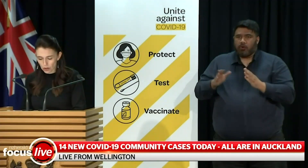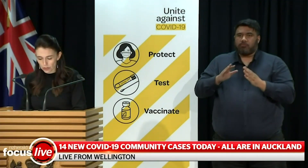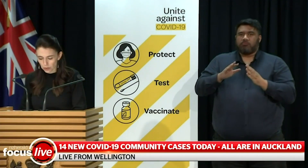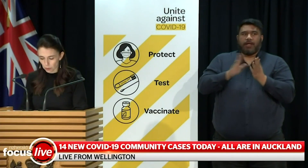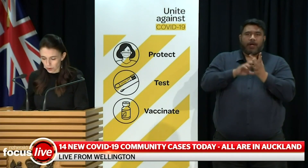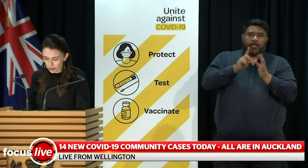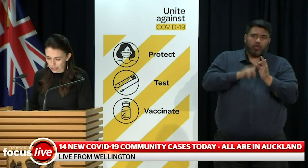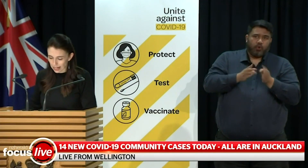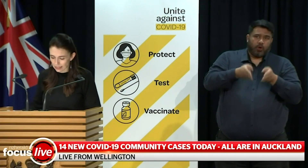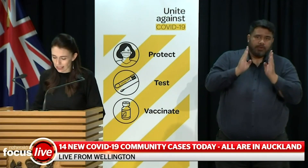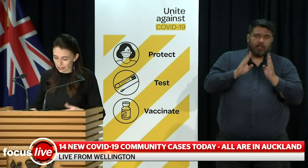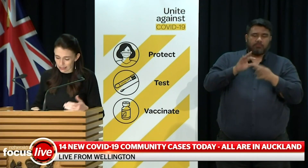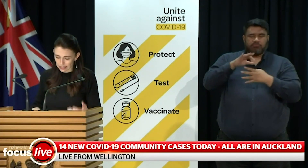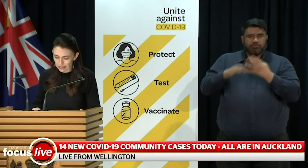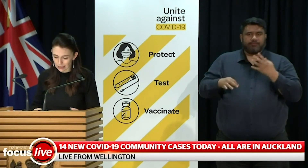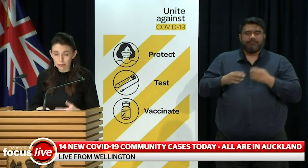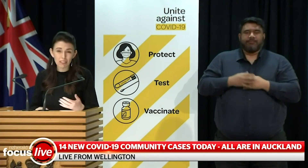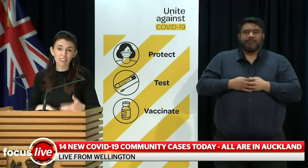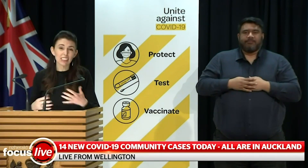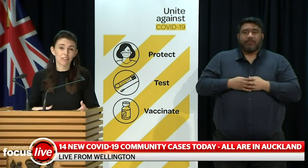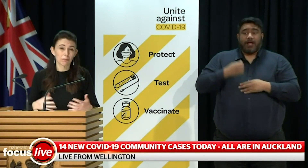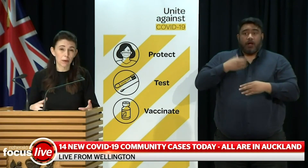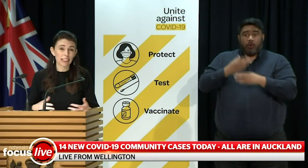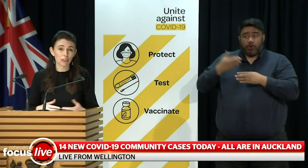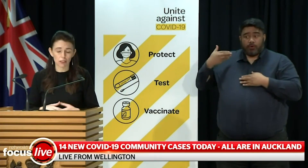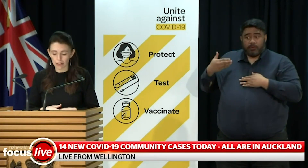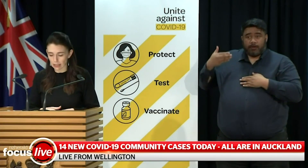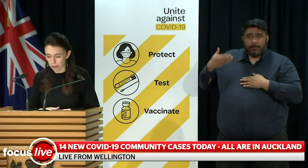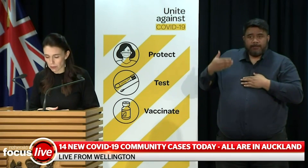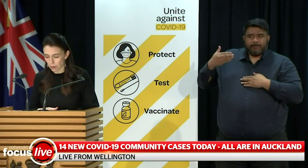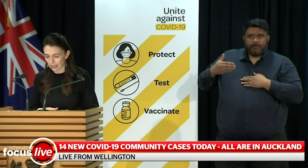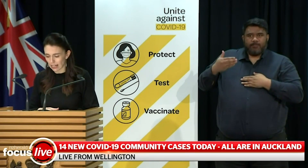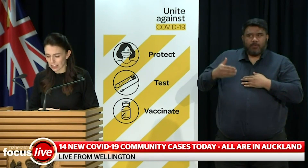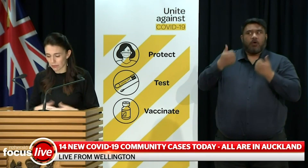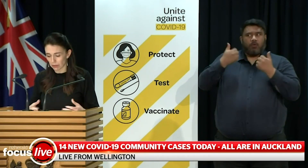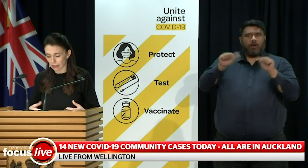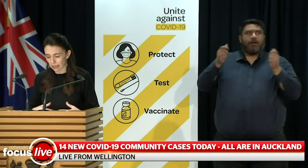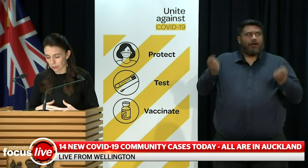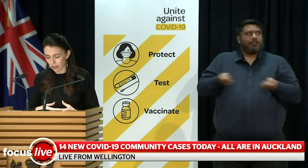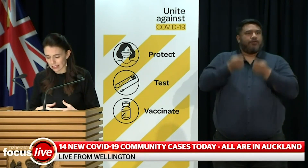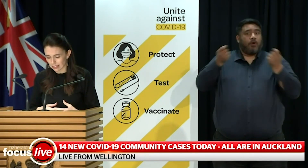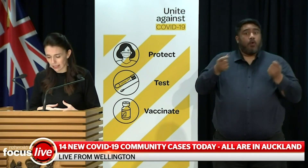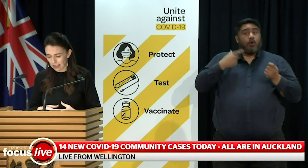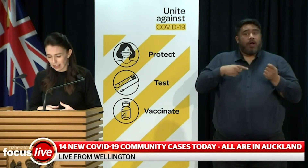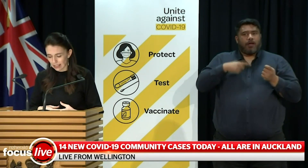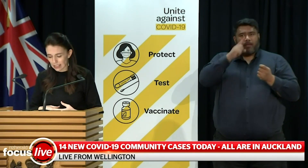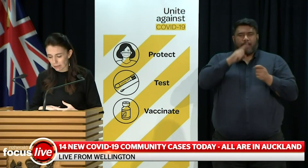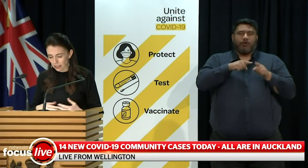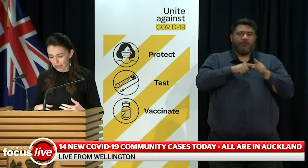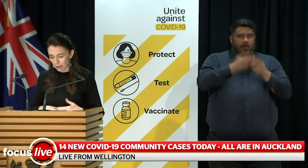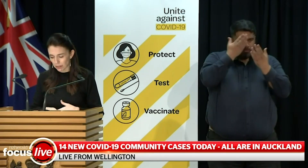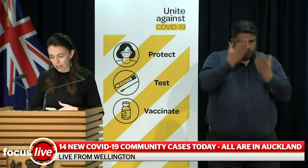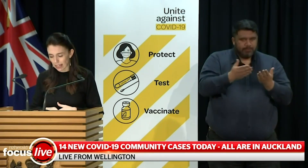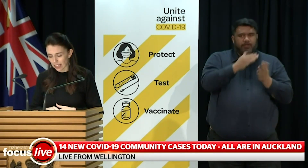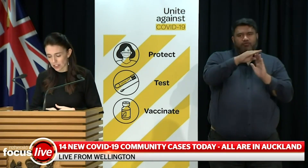Throughout our COVID work and our success has been really based on the fact that people by and large have been really compliant. And